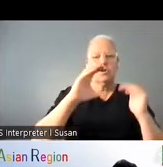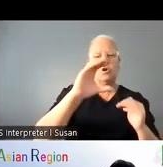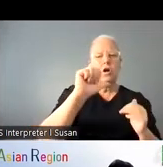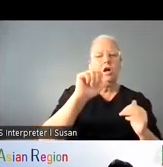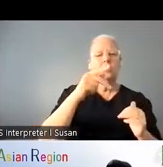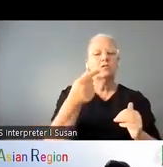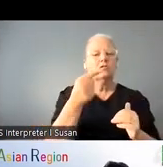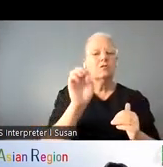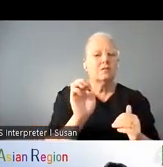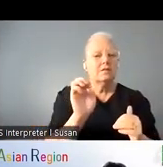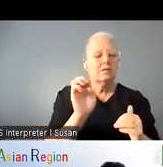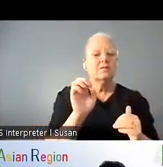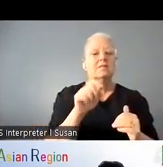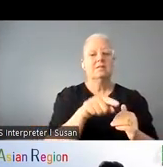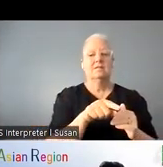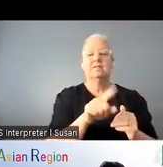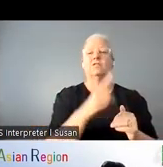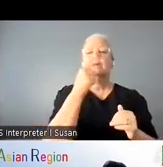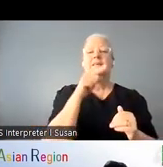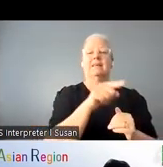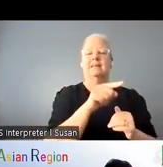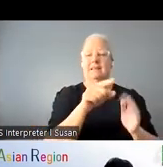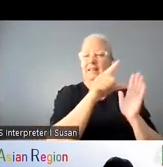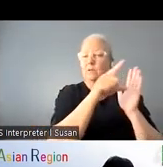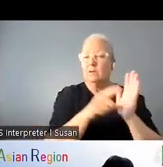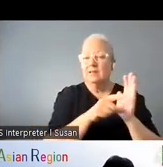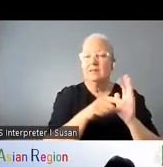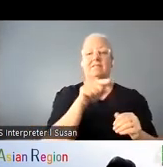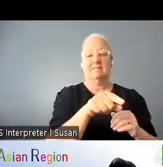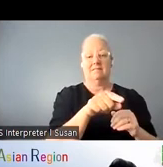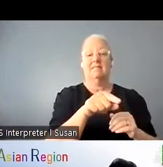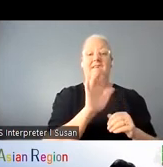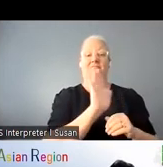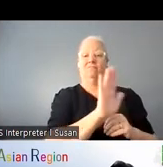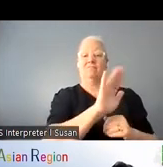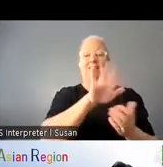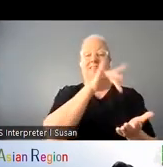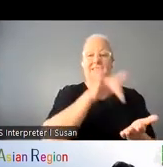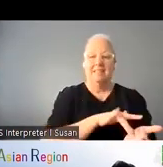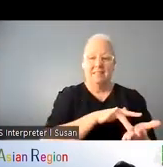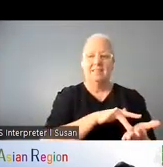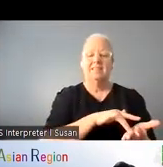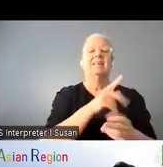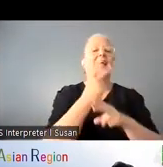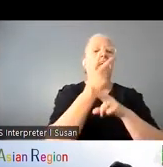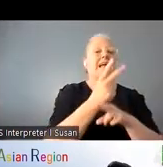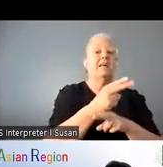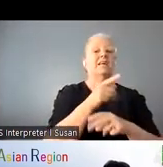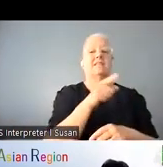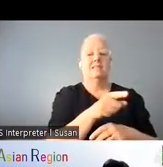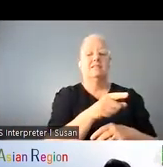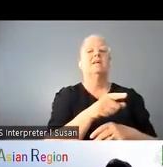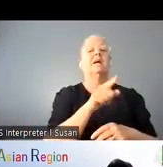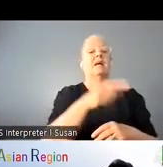or forced institutionalization is legal. And this illegal detention center as a social care institution is legalized and approved by the